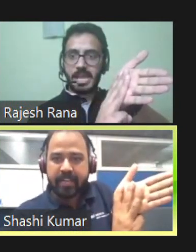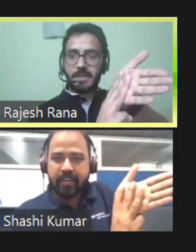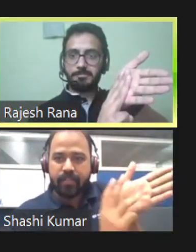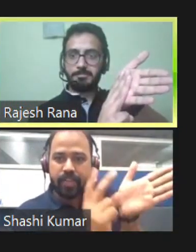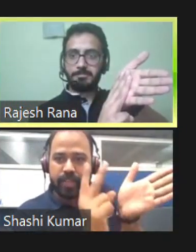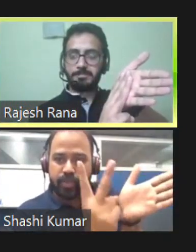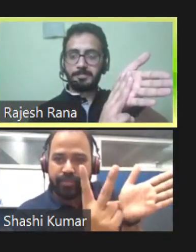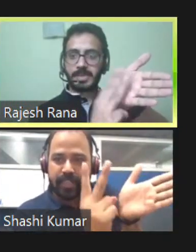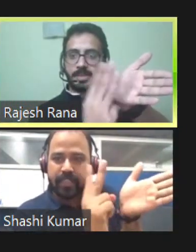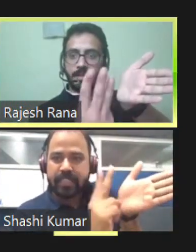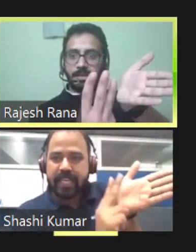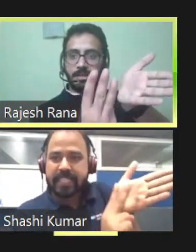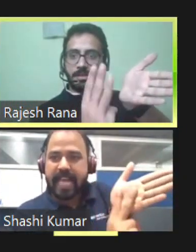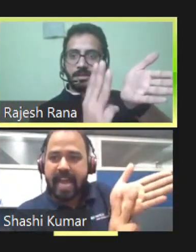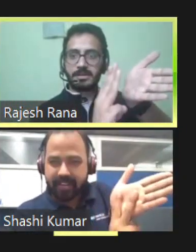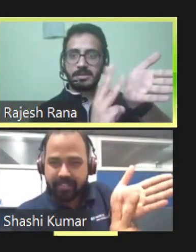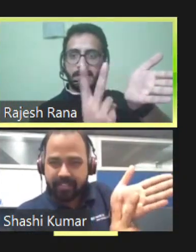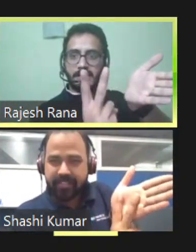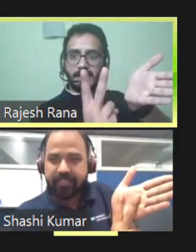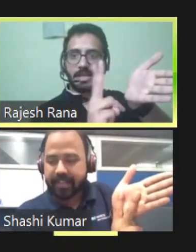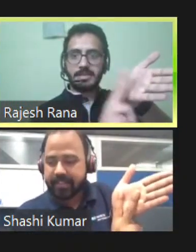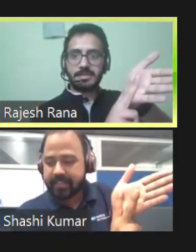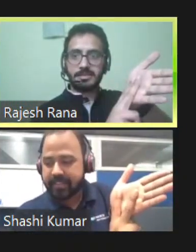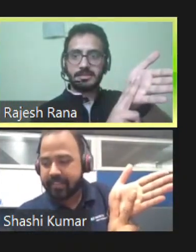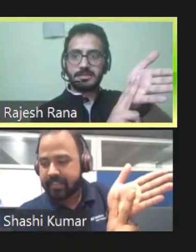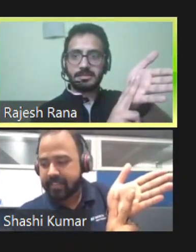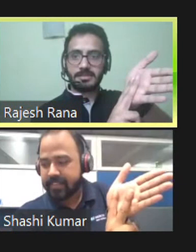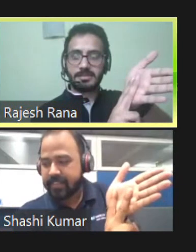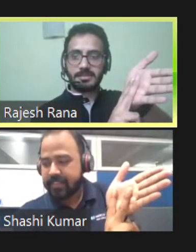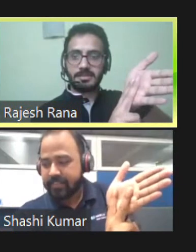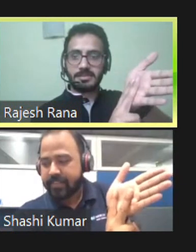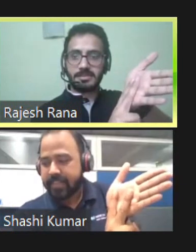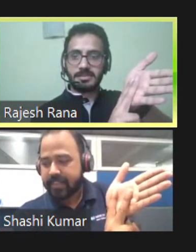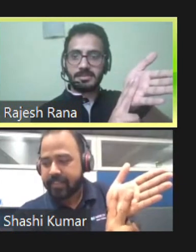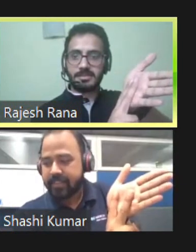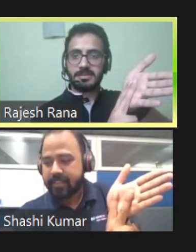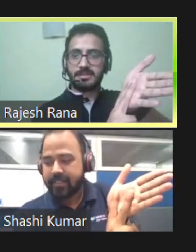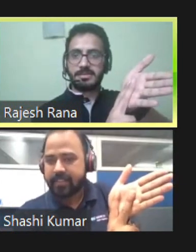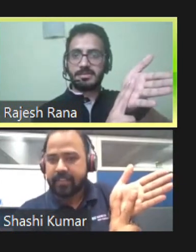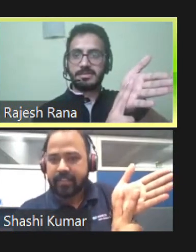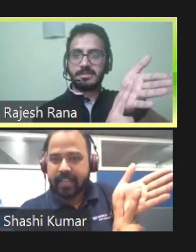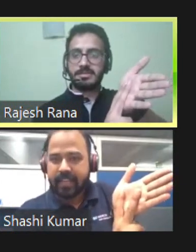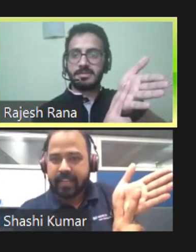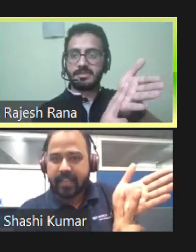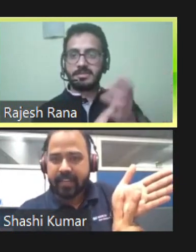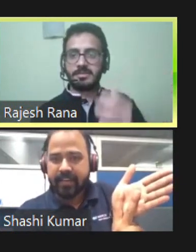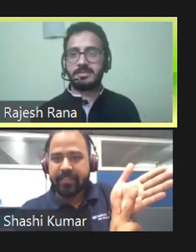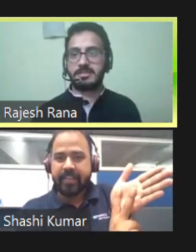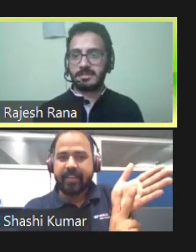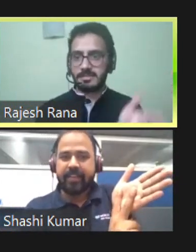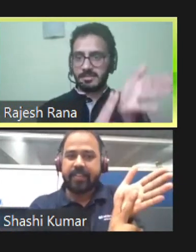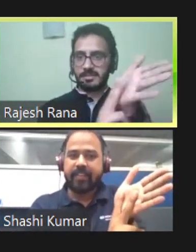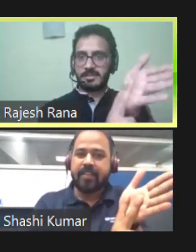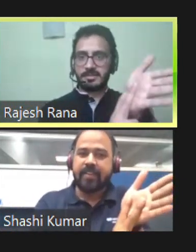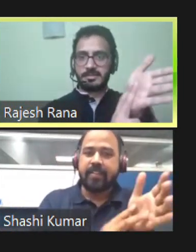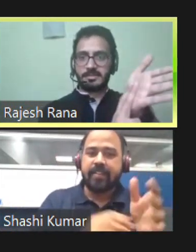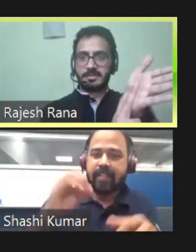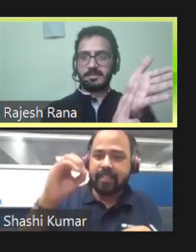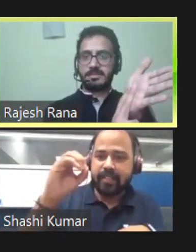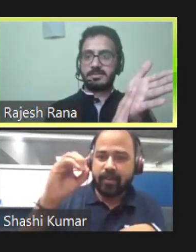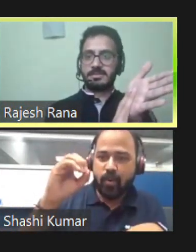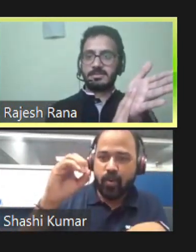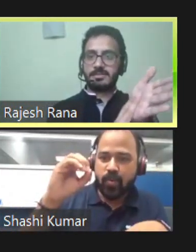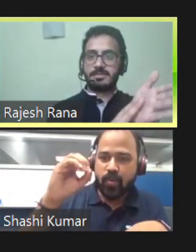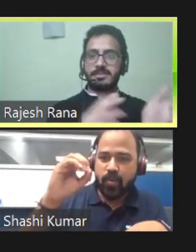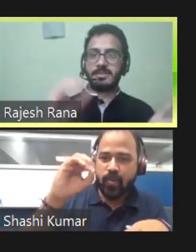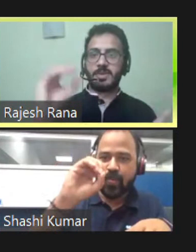right? M. With 2 fingers is N, right? N. Right. N, right? Then